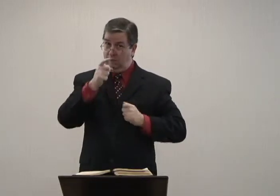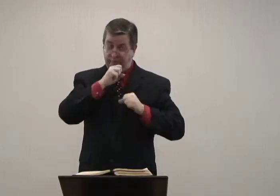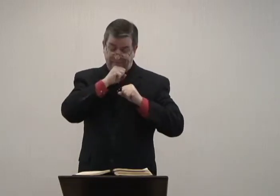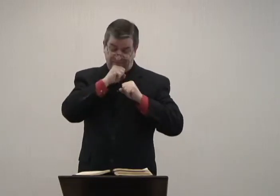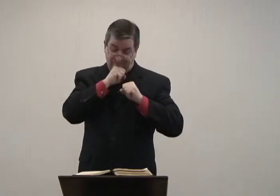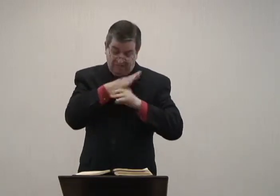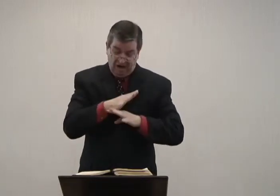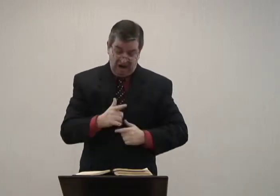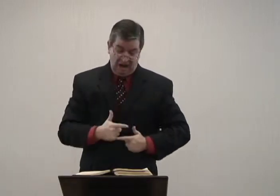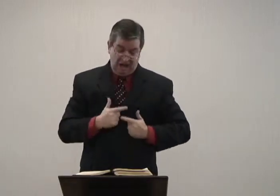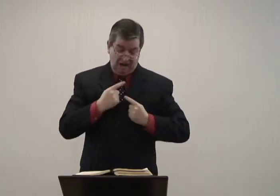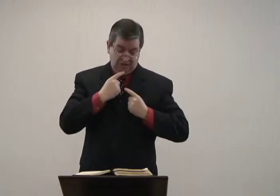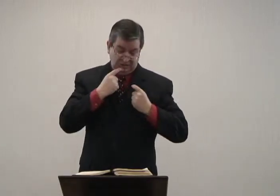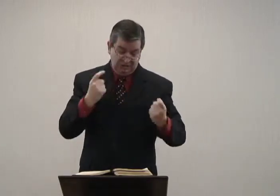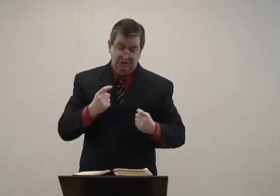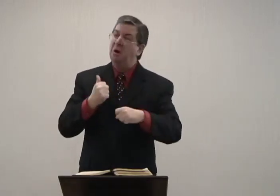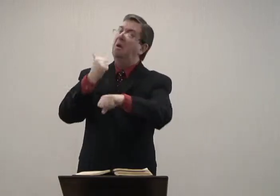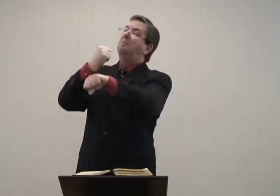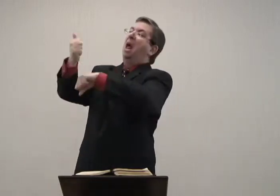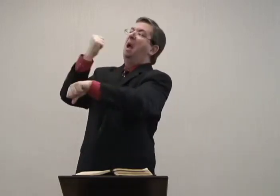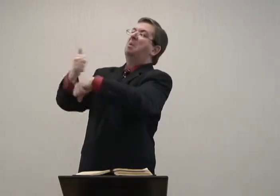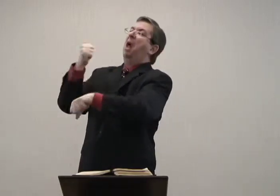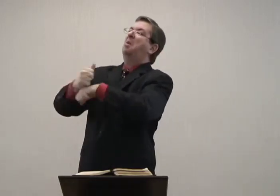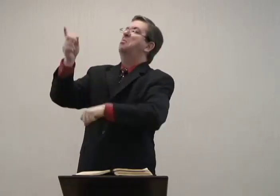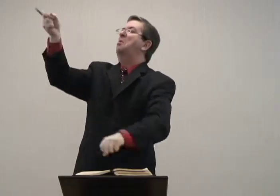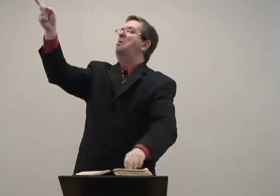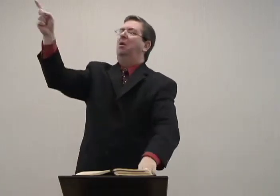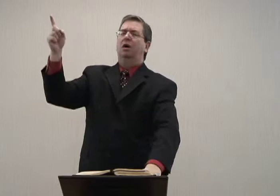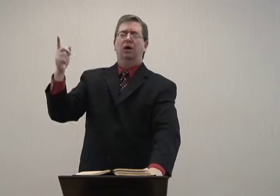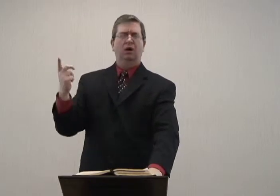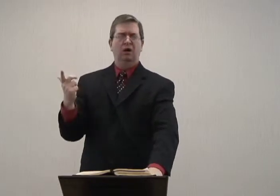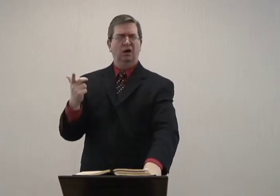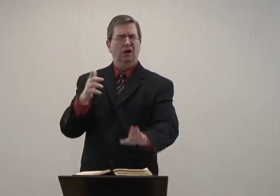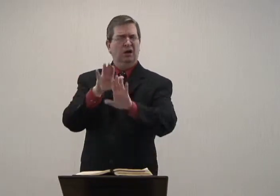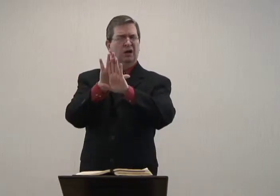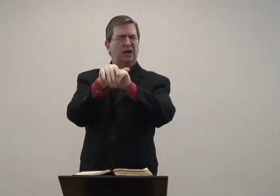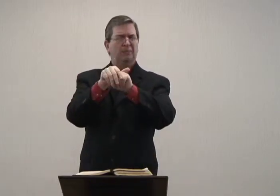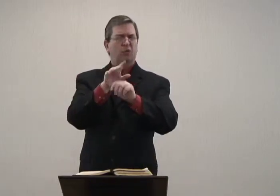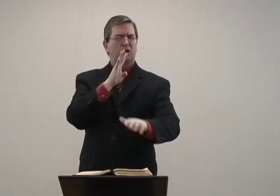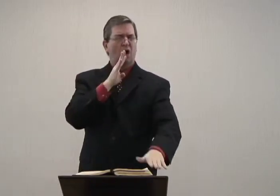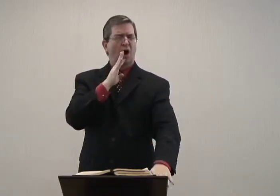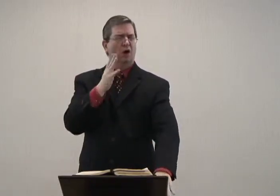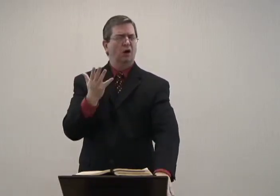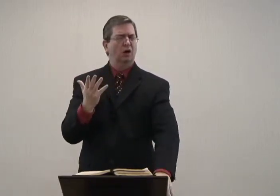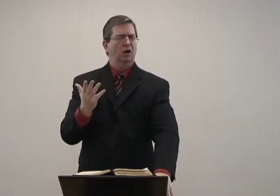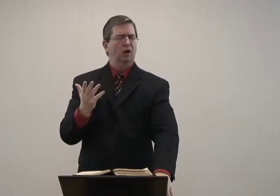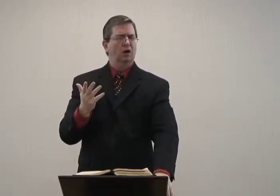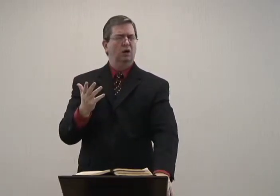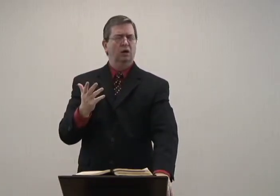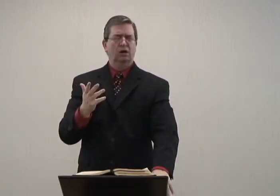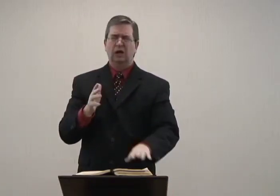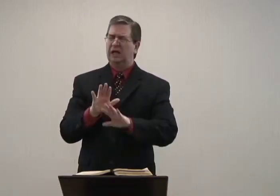Look through your own life. Living a filthy life. Blaming others. You're a hypocrite.